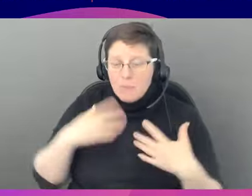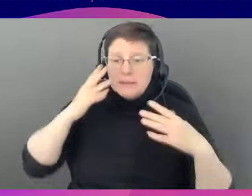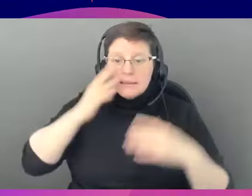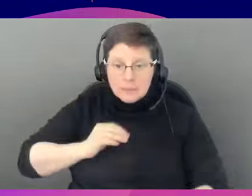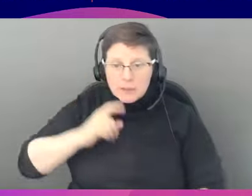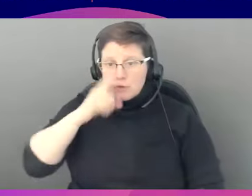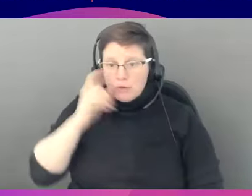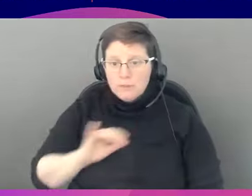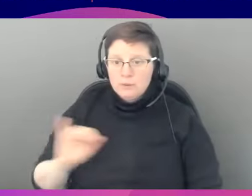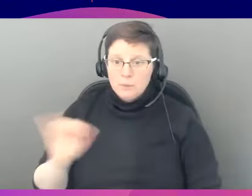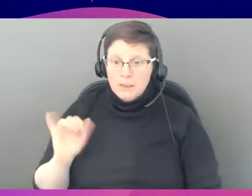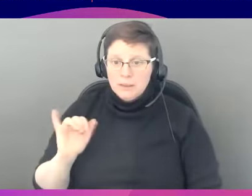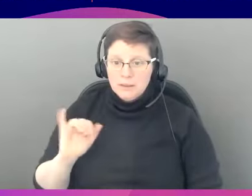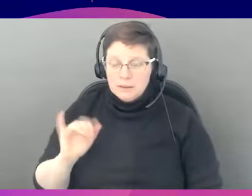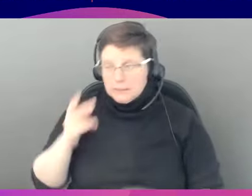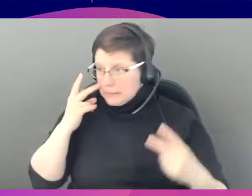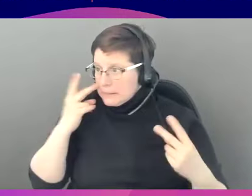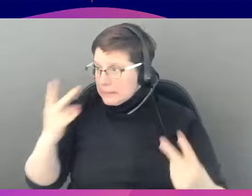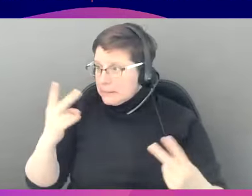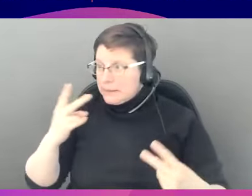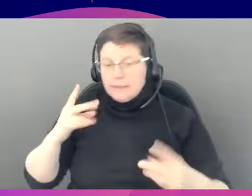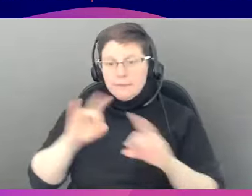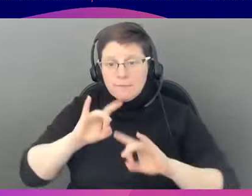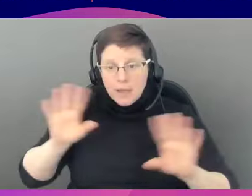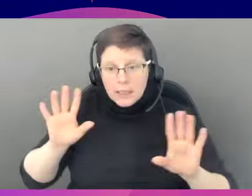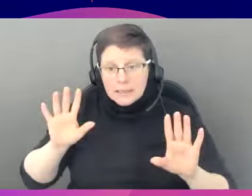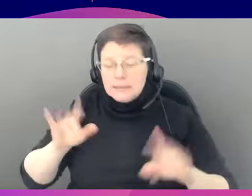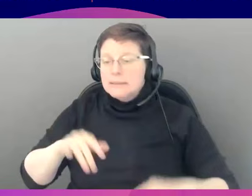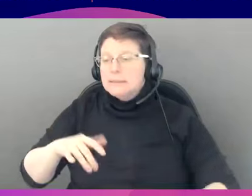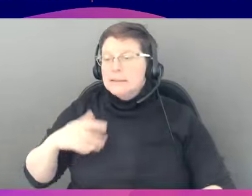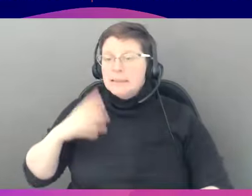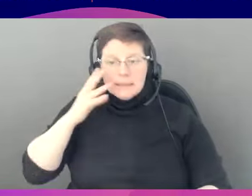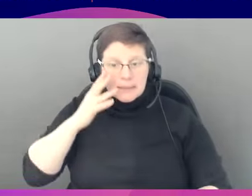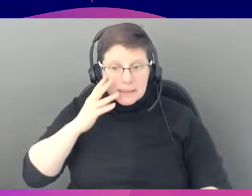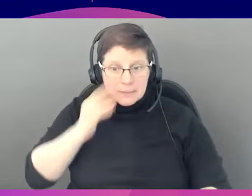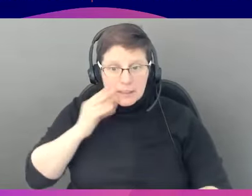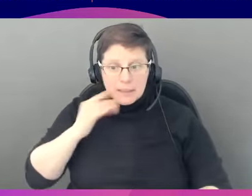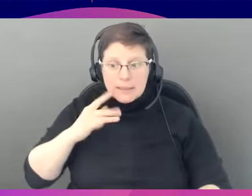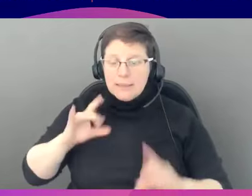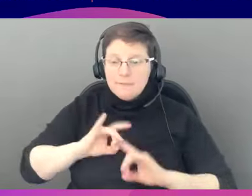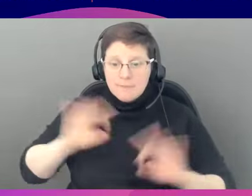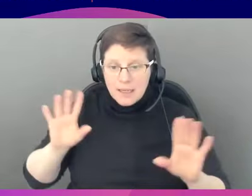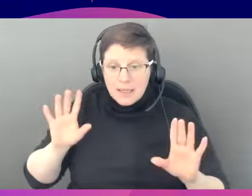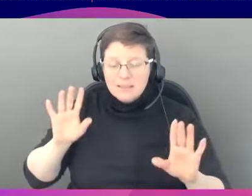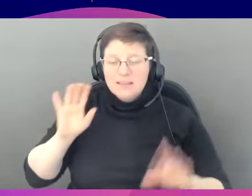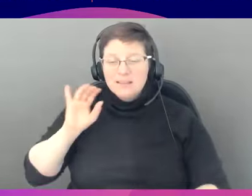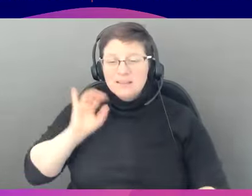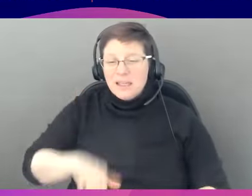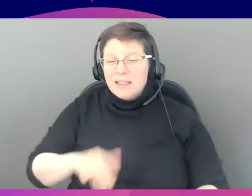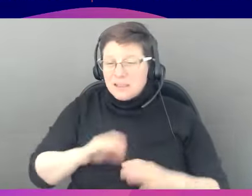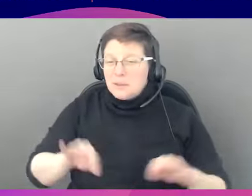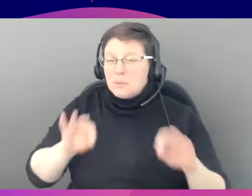in experiencing violence and in witnessing violence. So definitely taking a